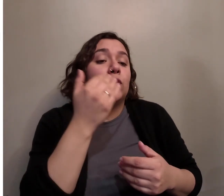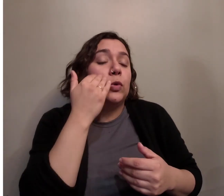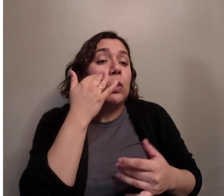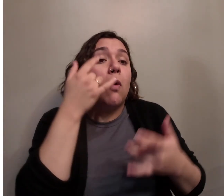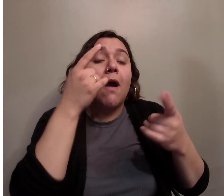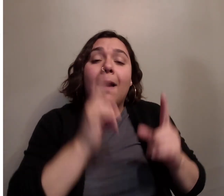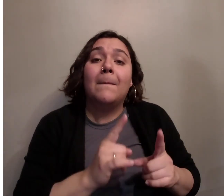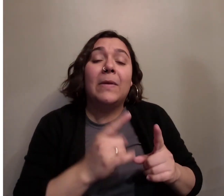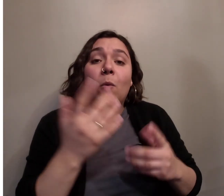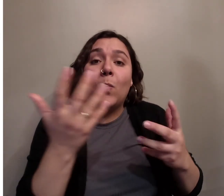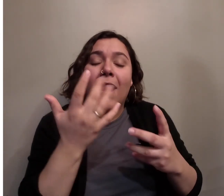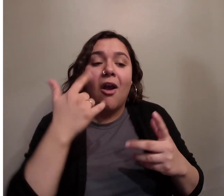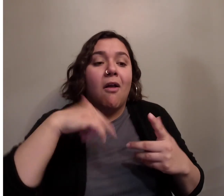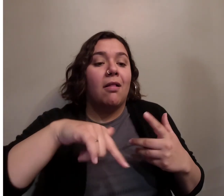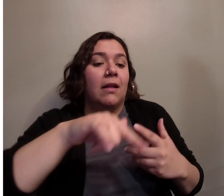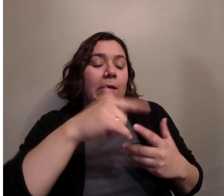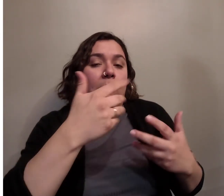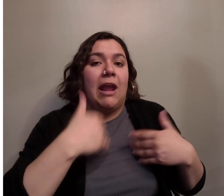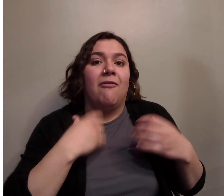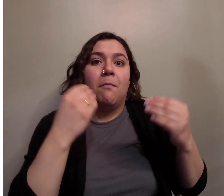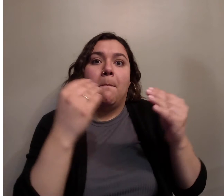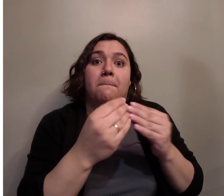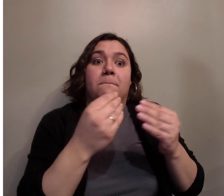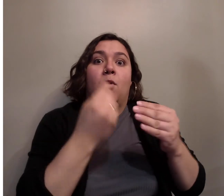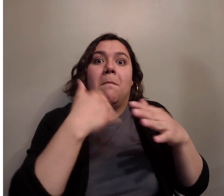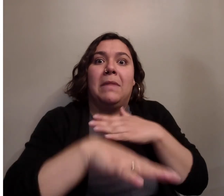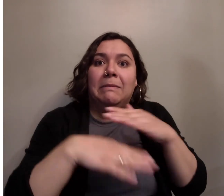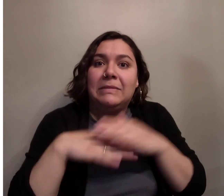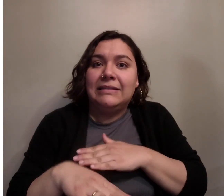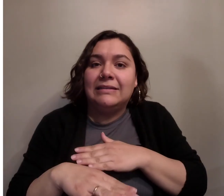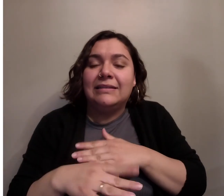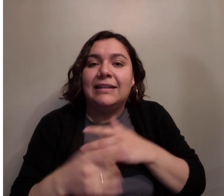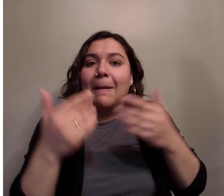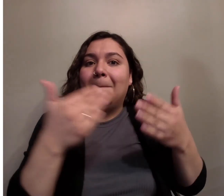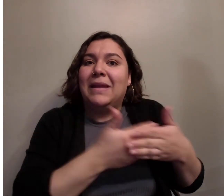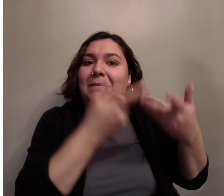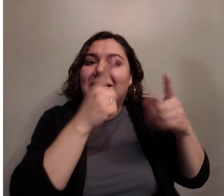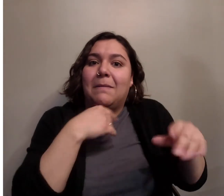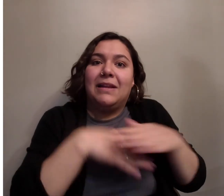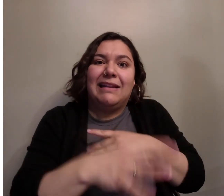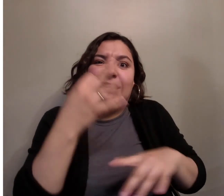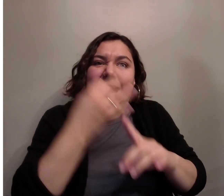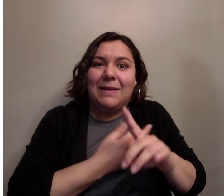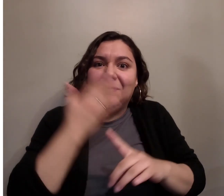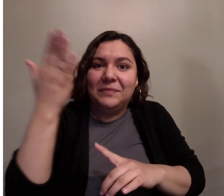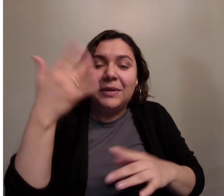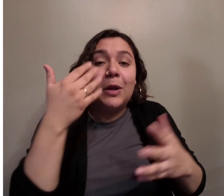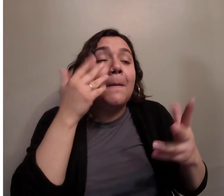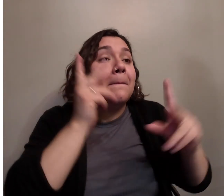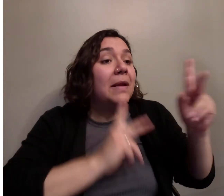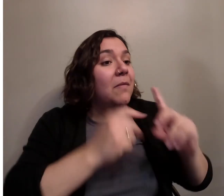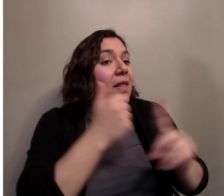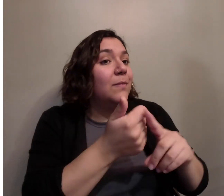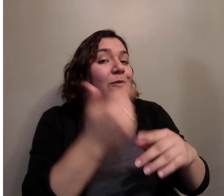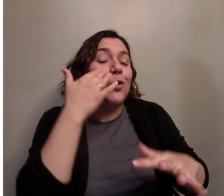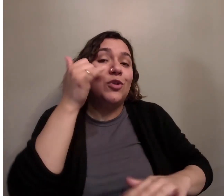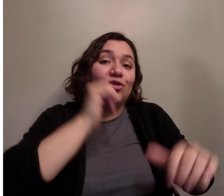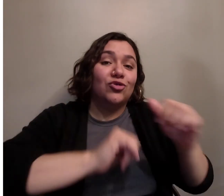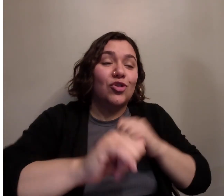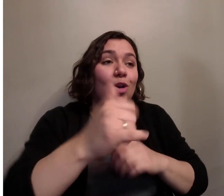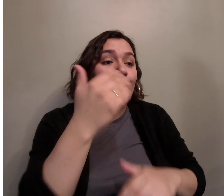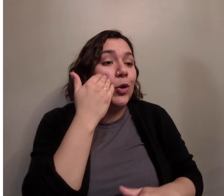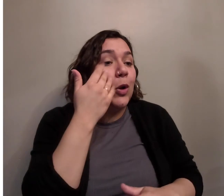I'm curious, what is going to happen? Are there going to be many more babies in 9 months' time? Are people going